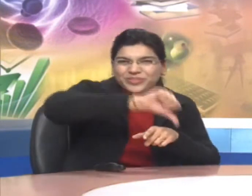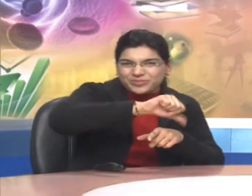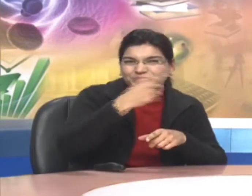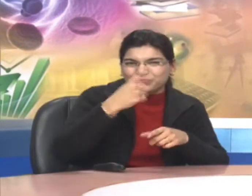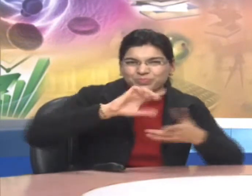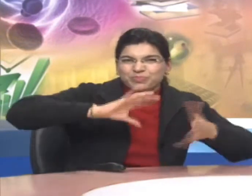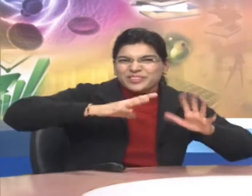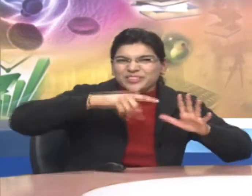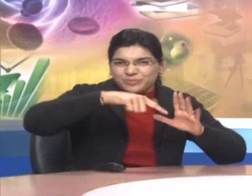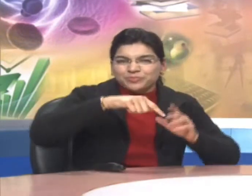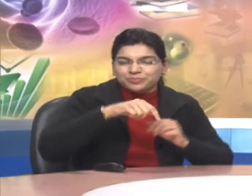He got down